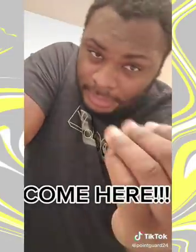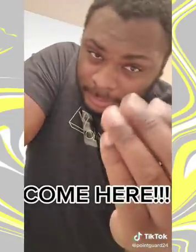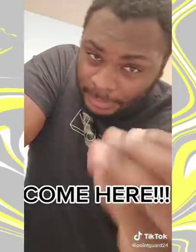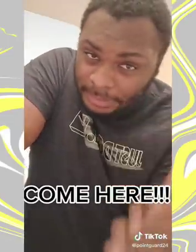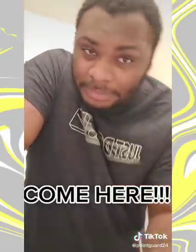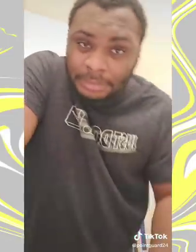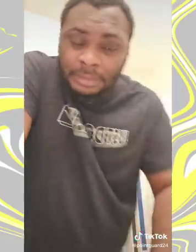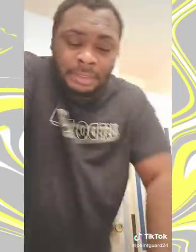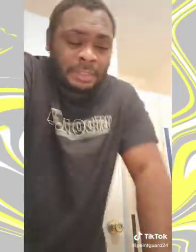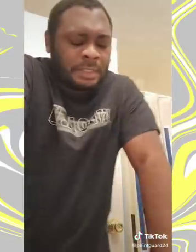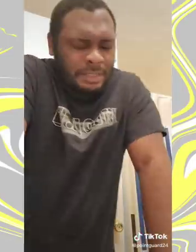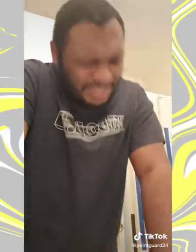Hip-hop.